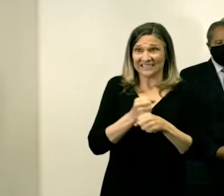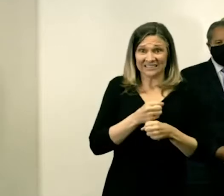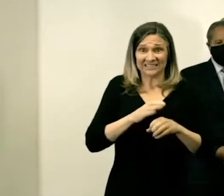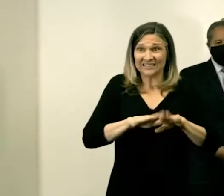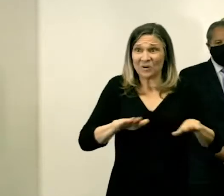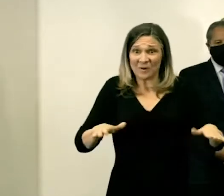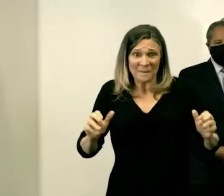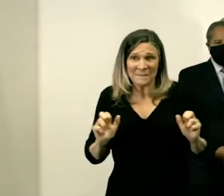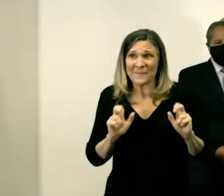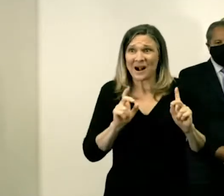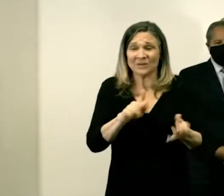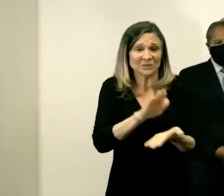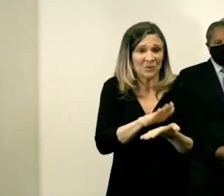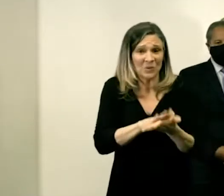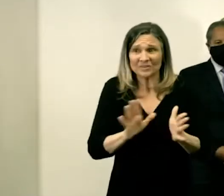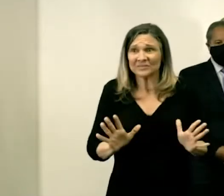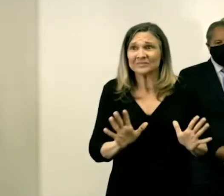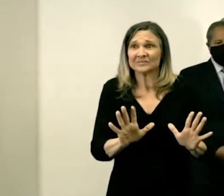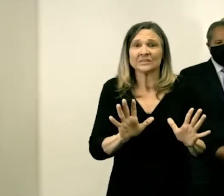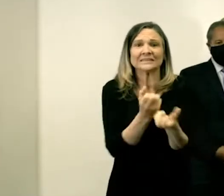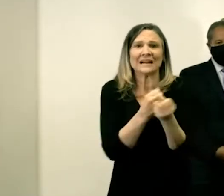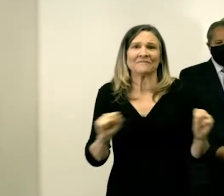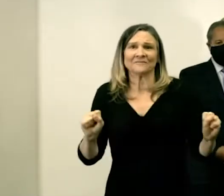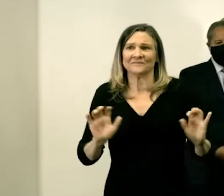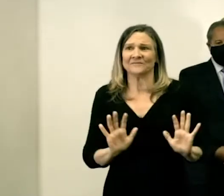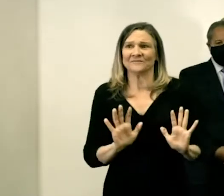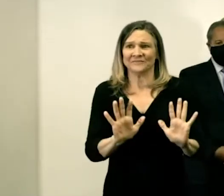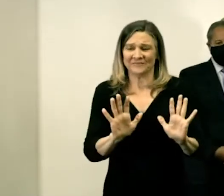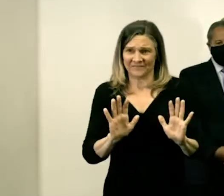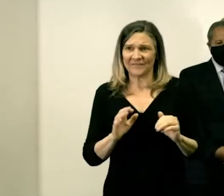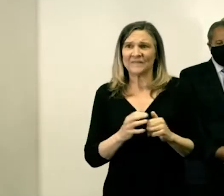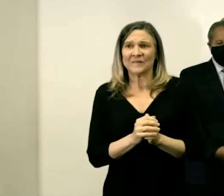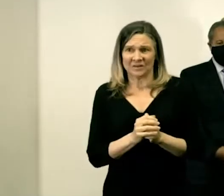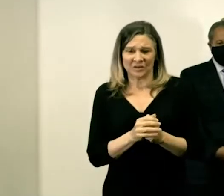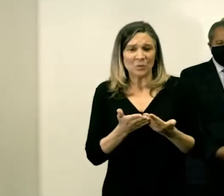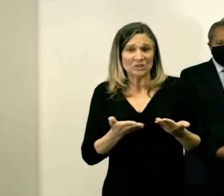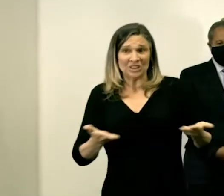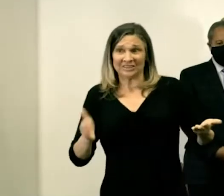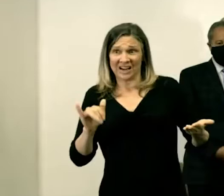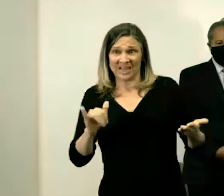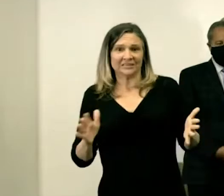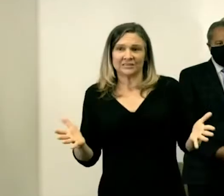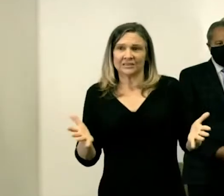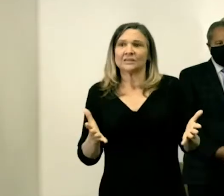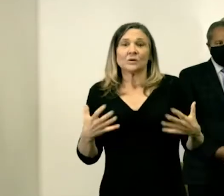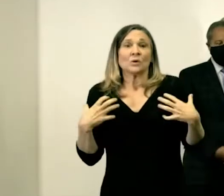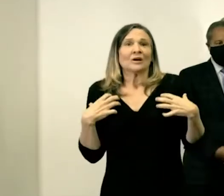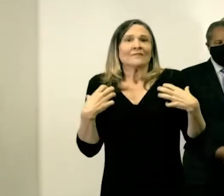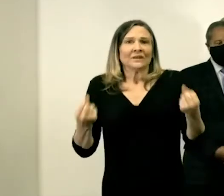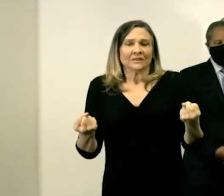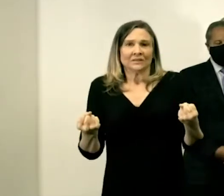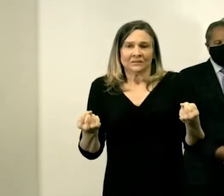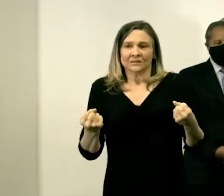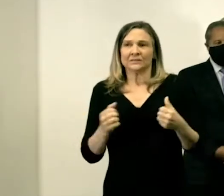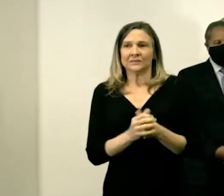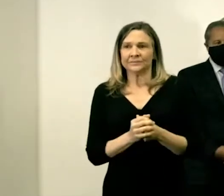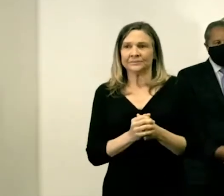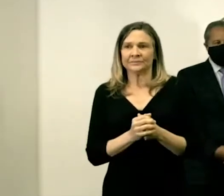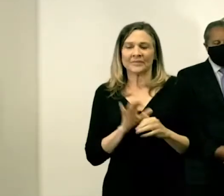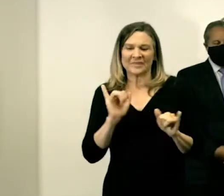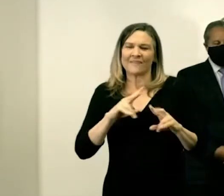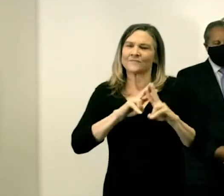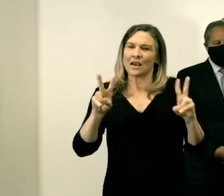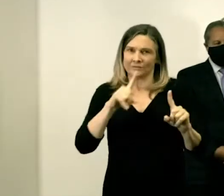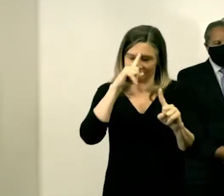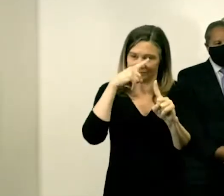school safely. All those things are is a formula for recovery. So we are very optimistic. We are